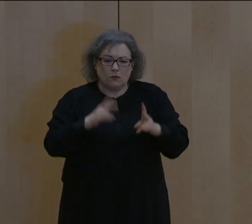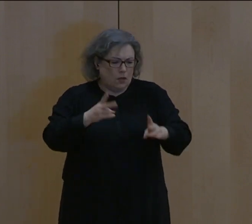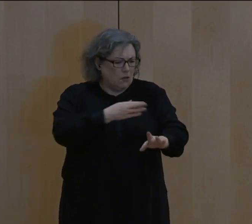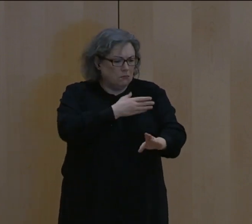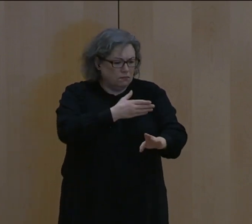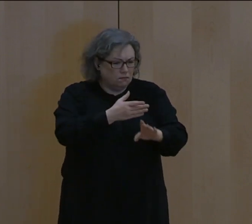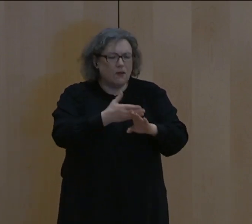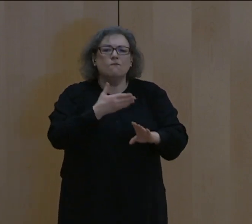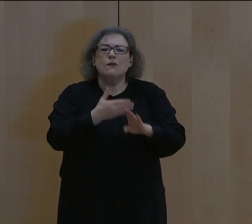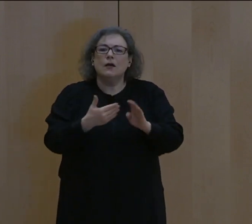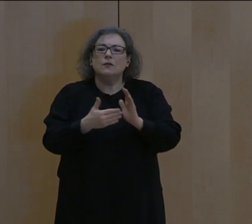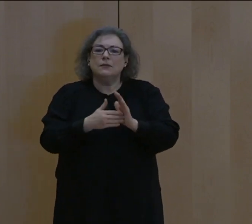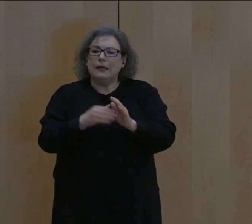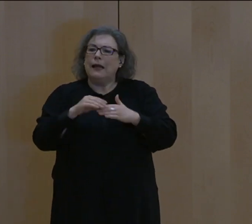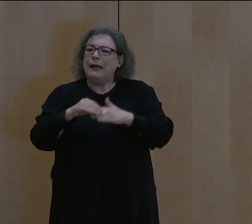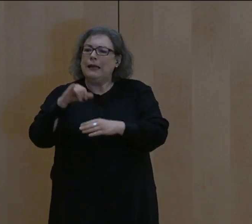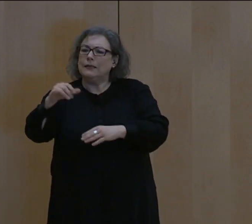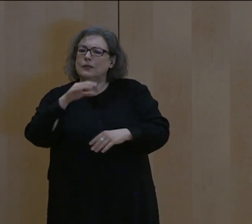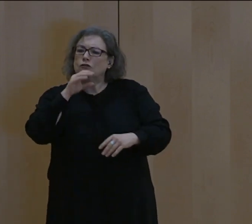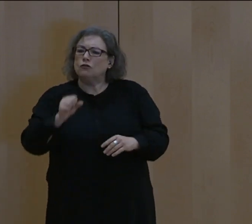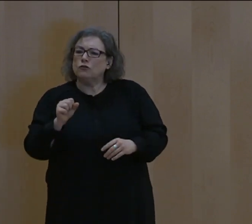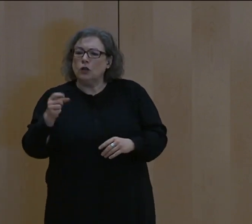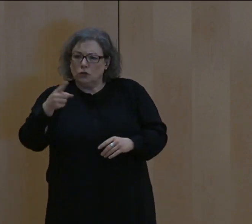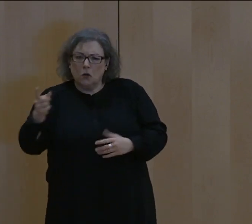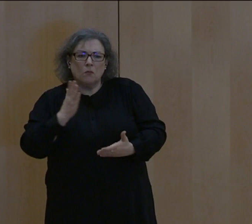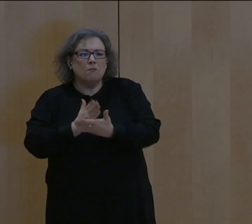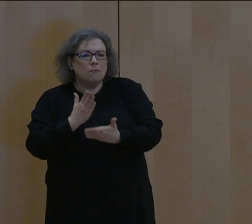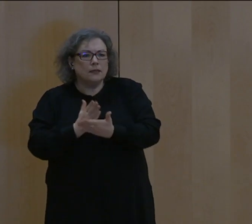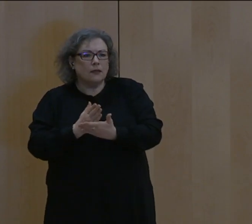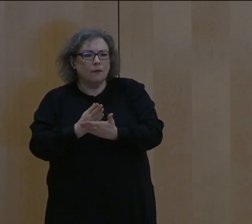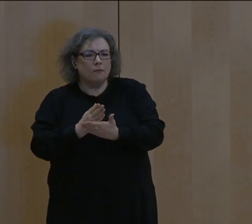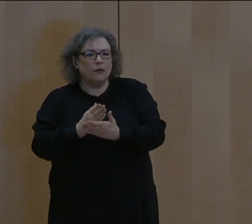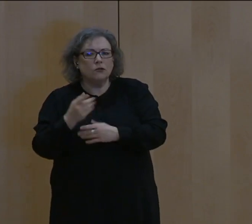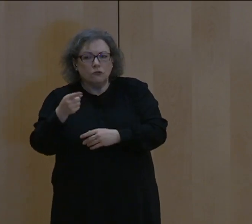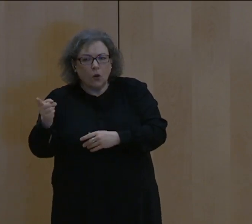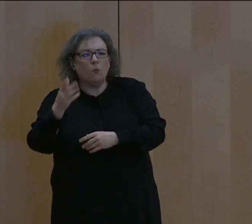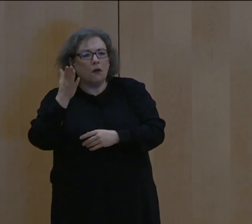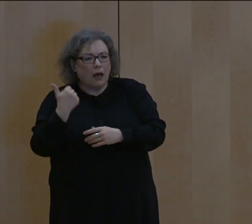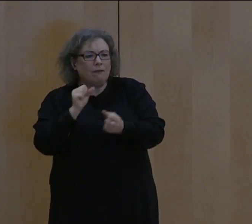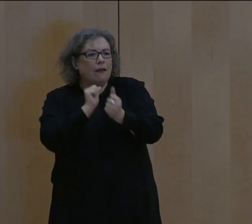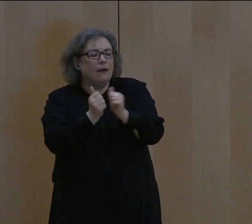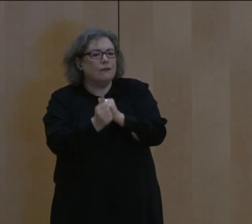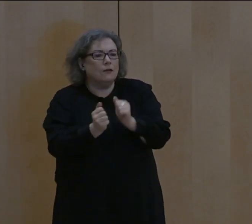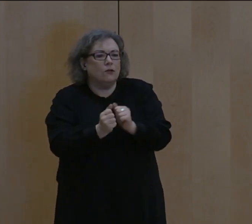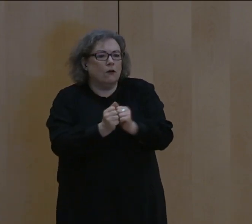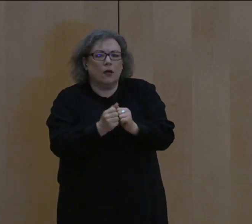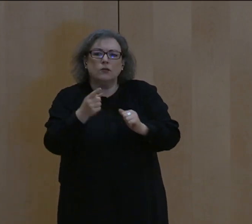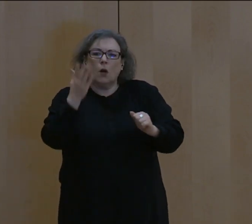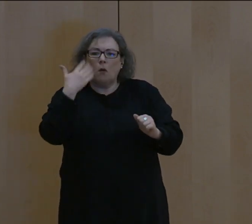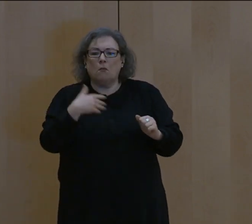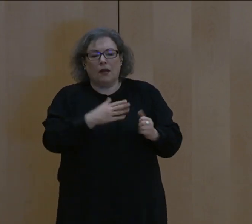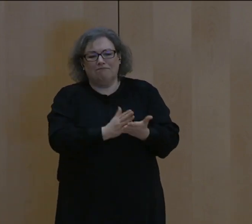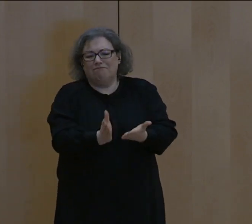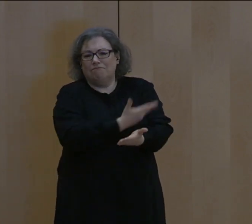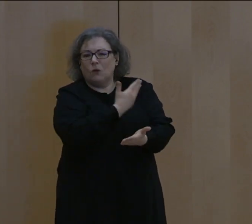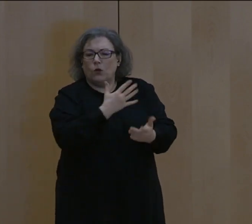in time, as if they can cancel the 21st century reality, as if they can act like they did